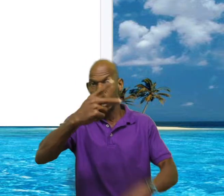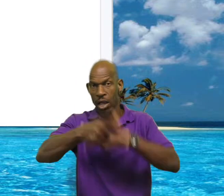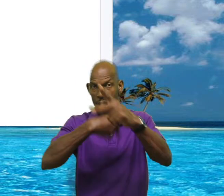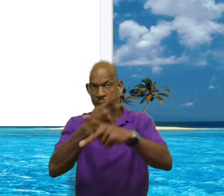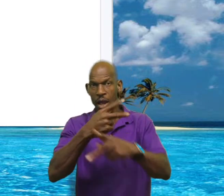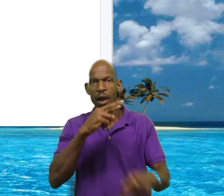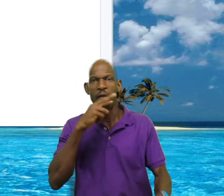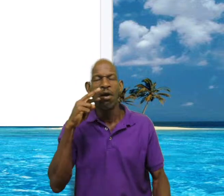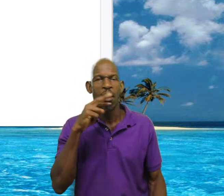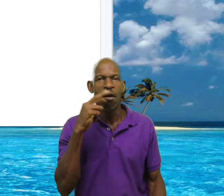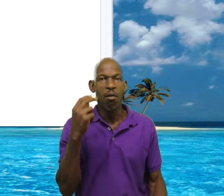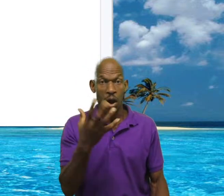that we want to look at